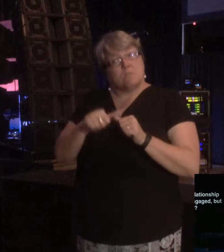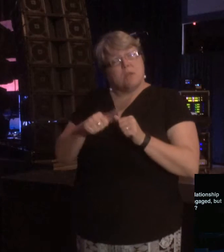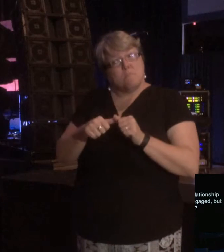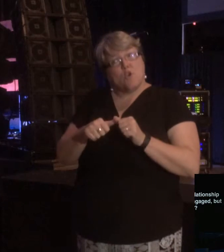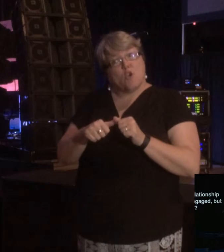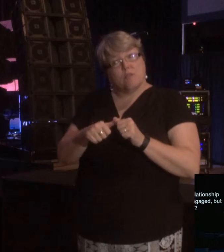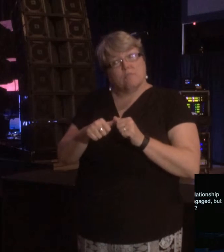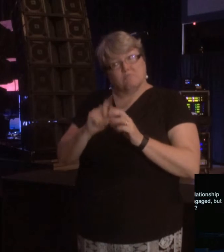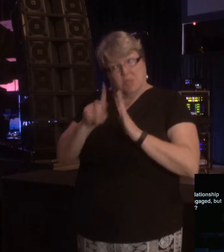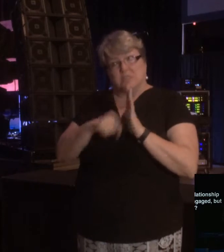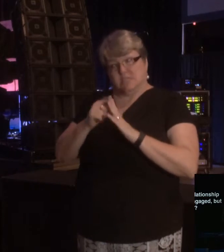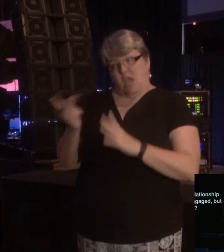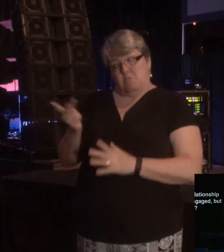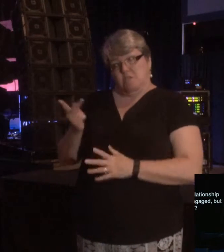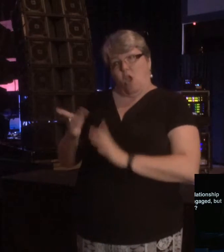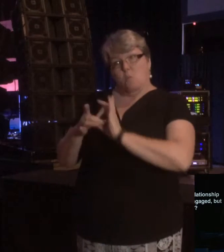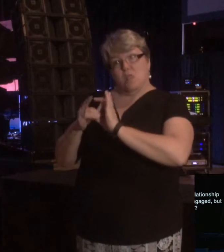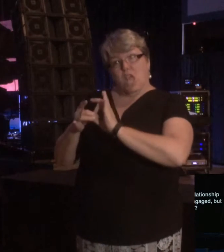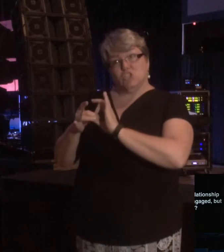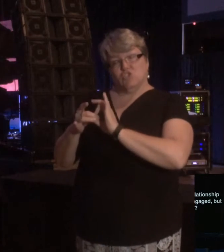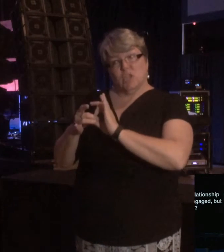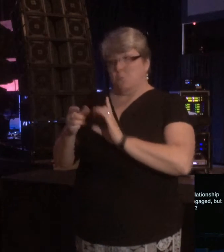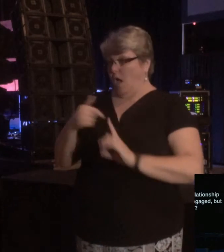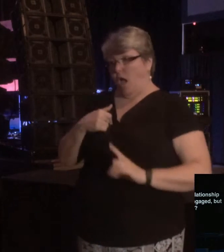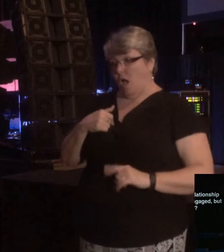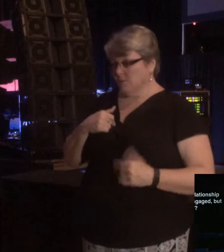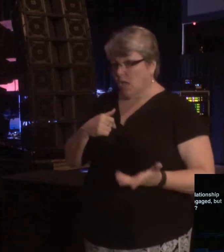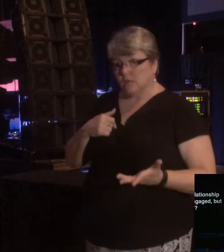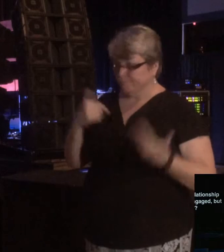dating you've talked about apply to long distance